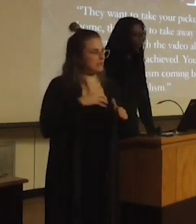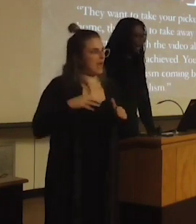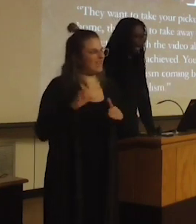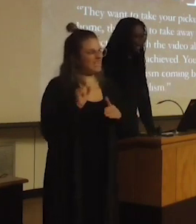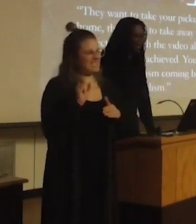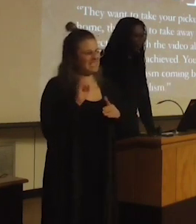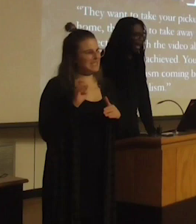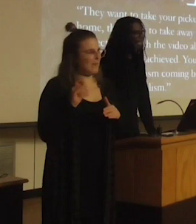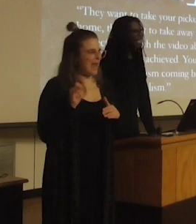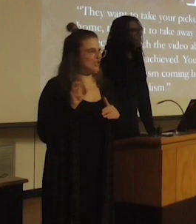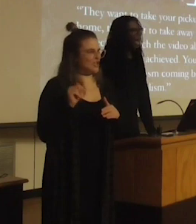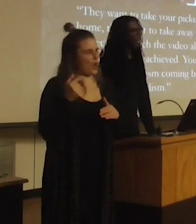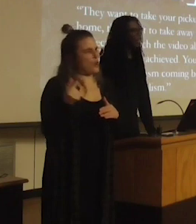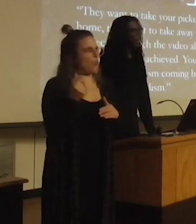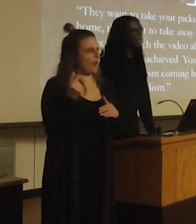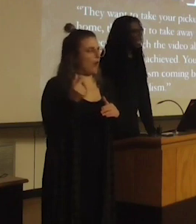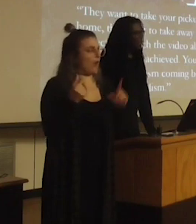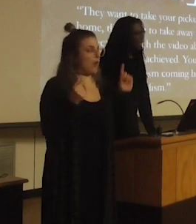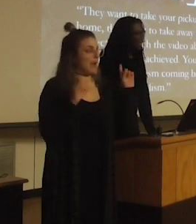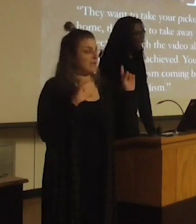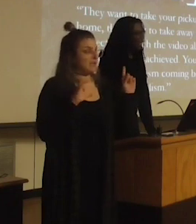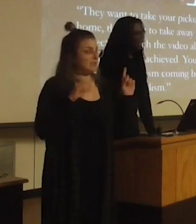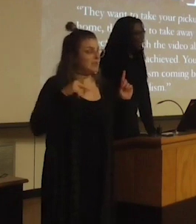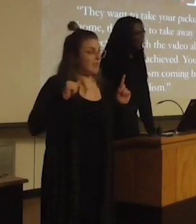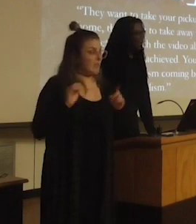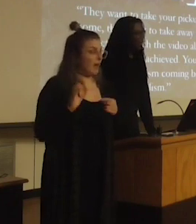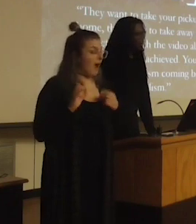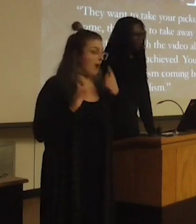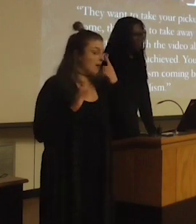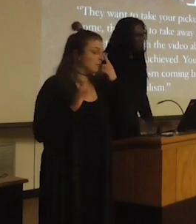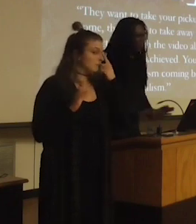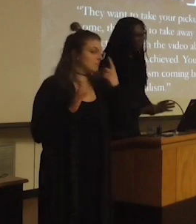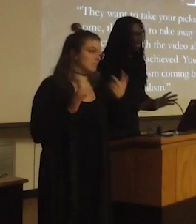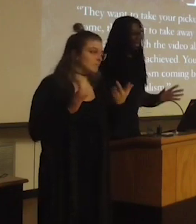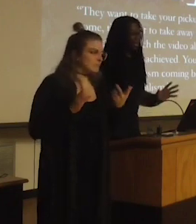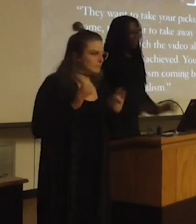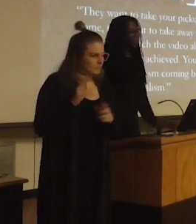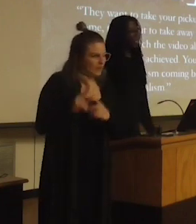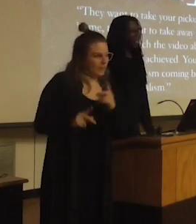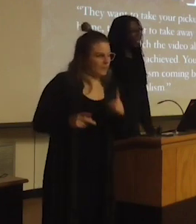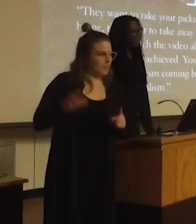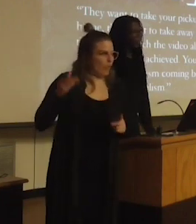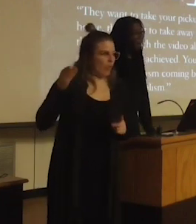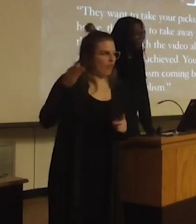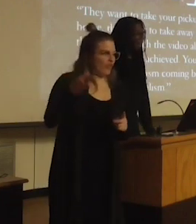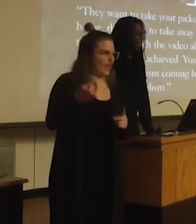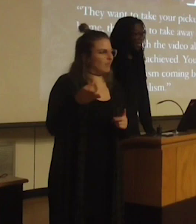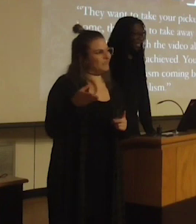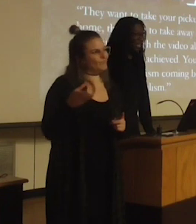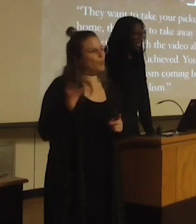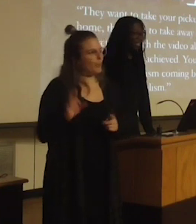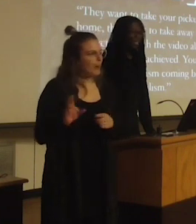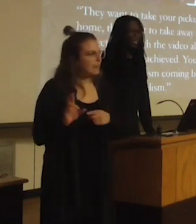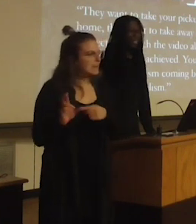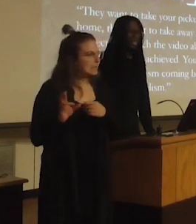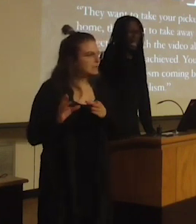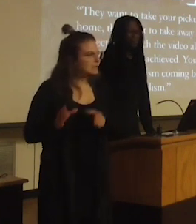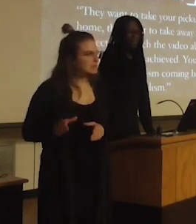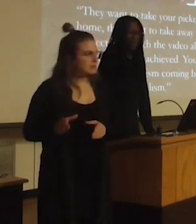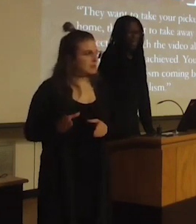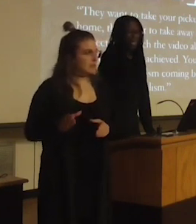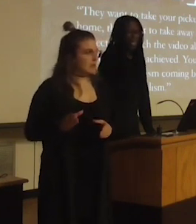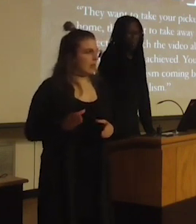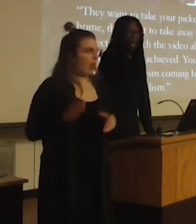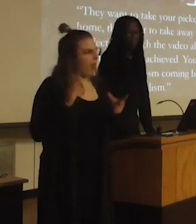Gorka. And at CPAC, seemingly people, and in particular Republicans, they just couldn't